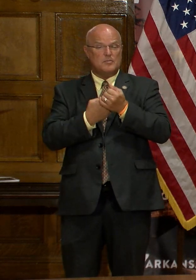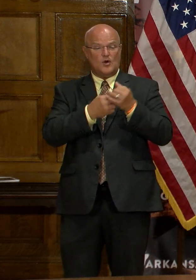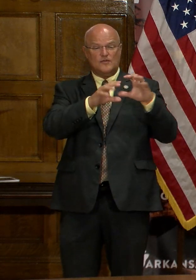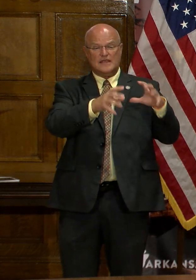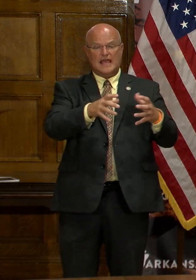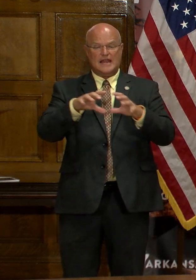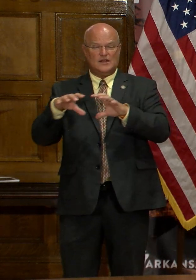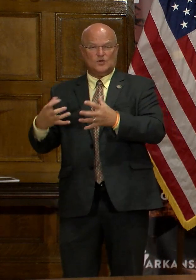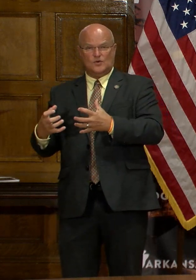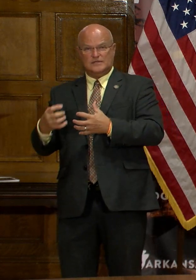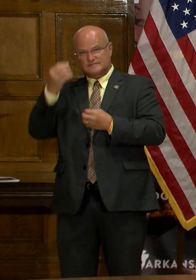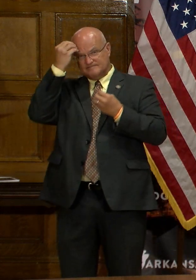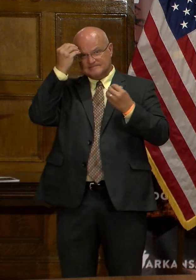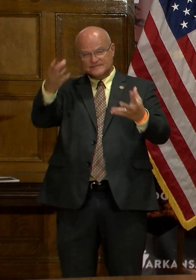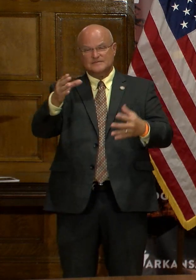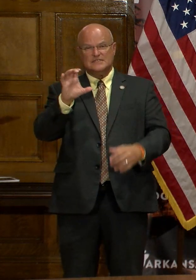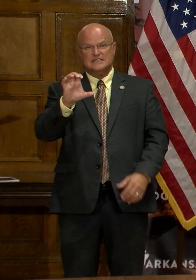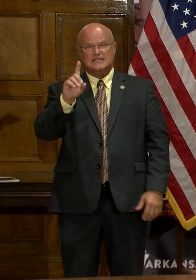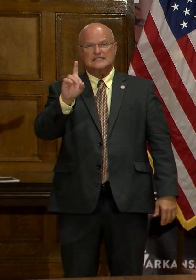categories to the CDC.